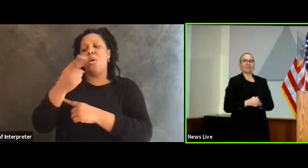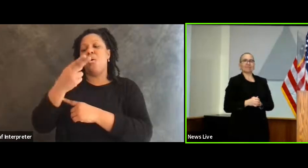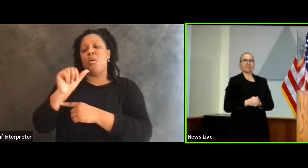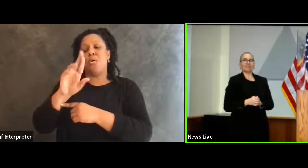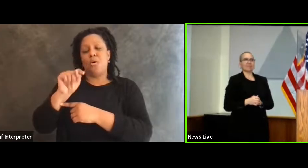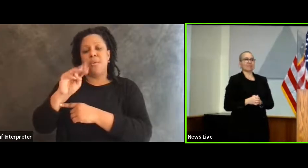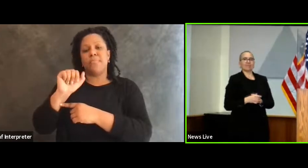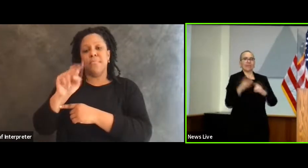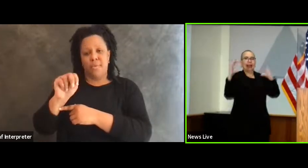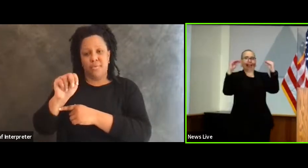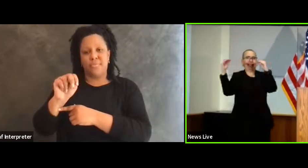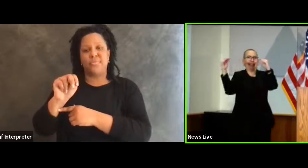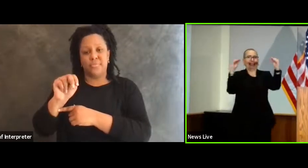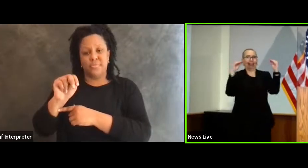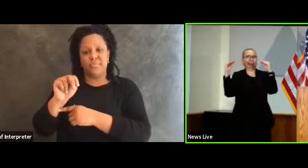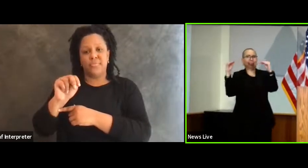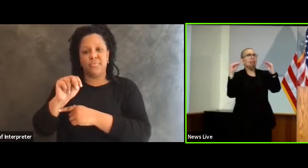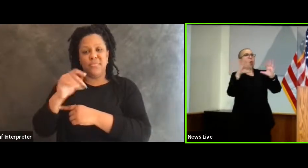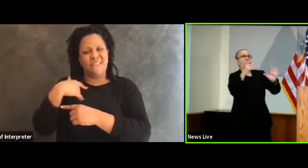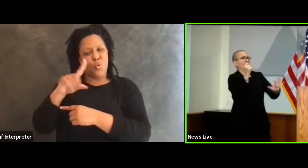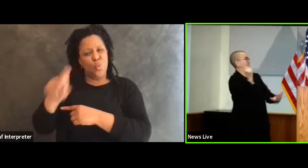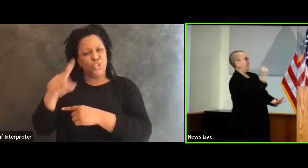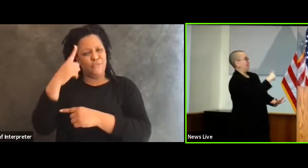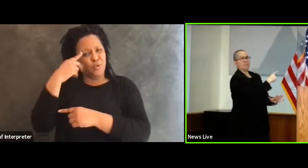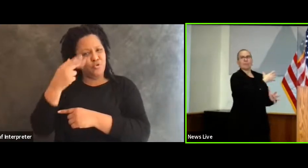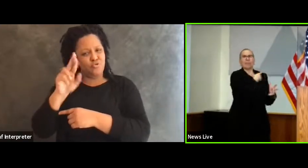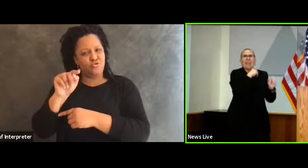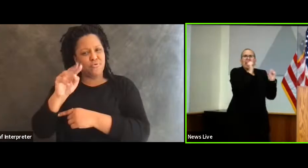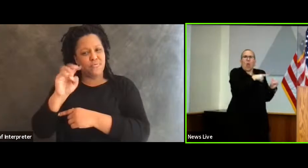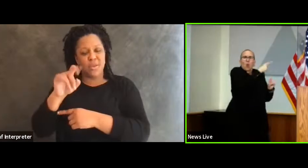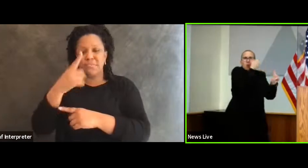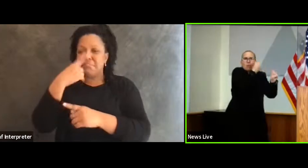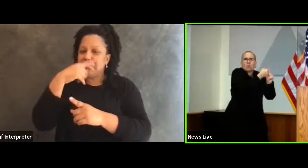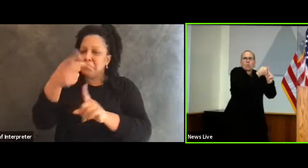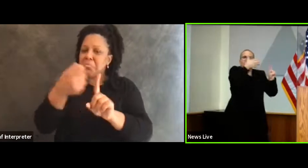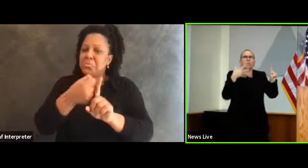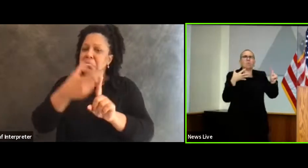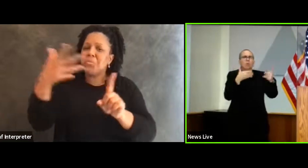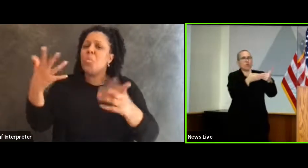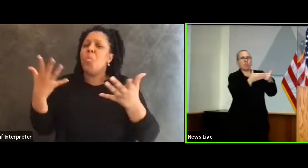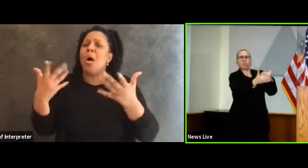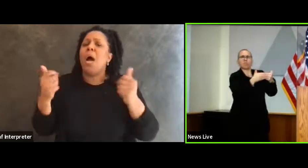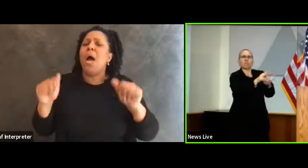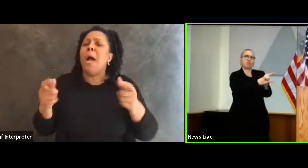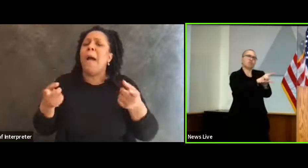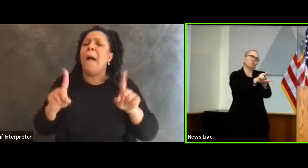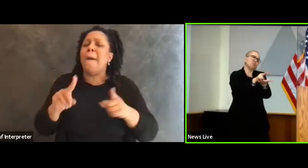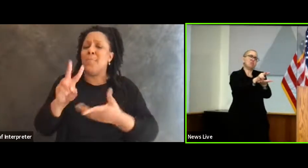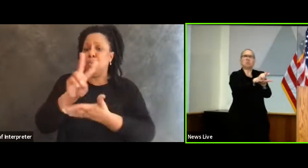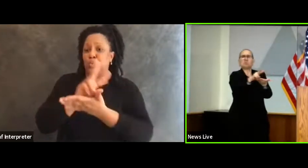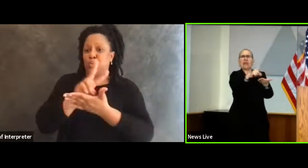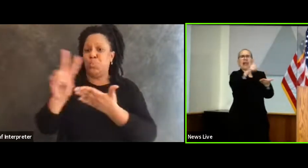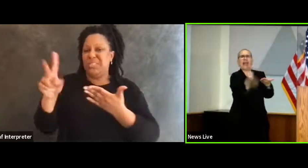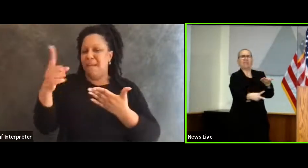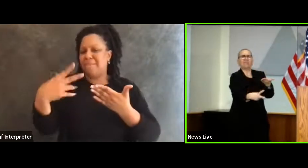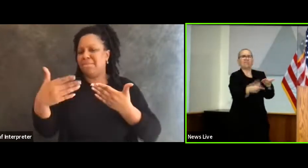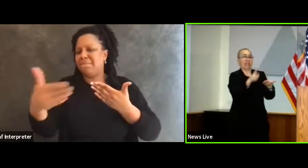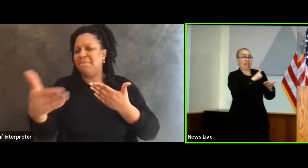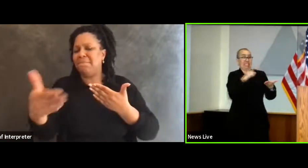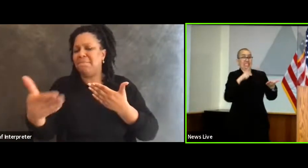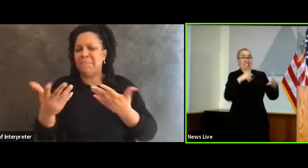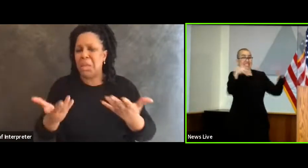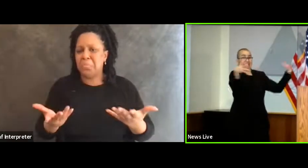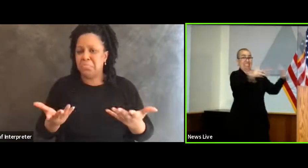Can you walk us through what might happen now over the next 2.5 weeks? The volume of conversations with the Majority Leader of the